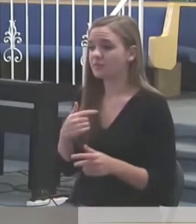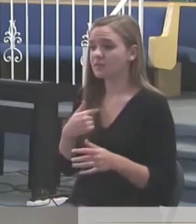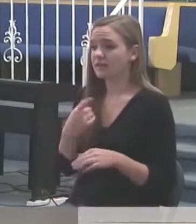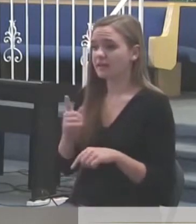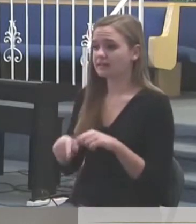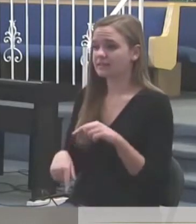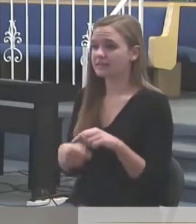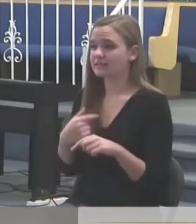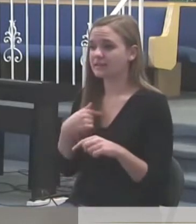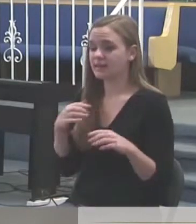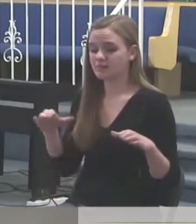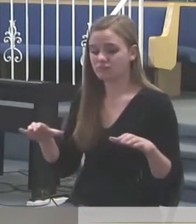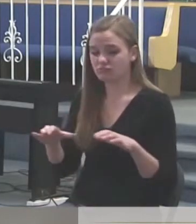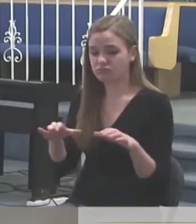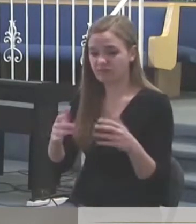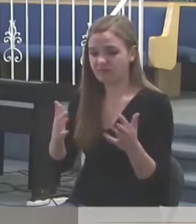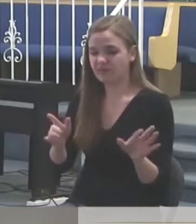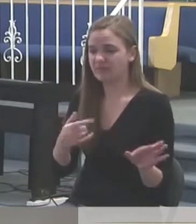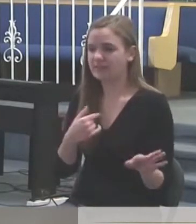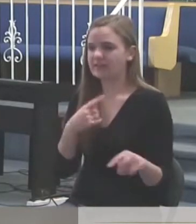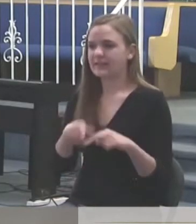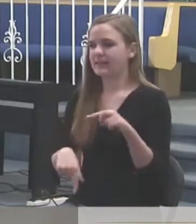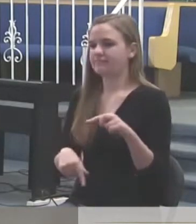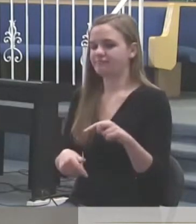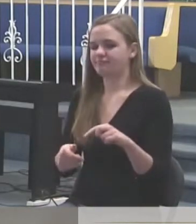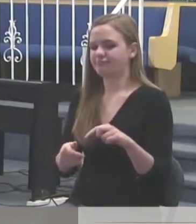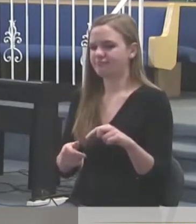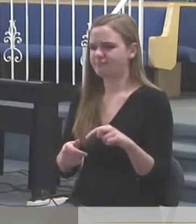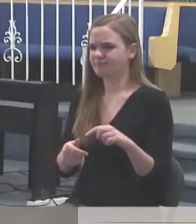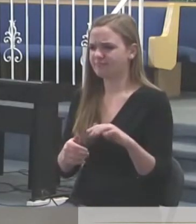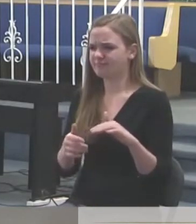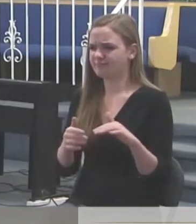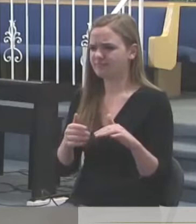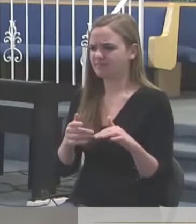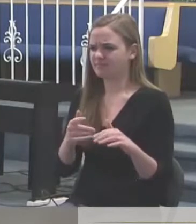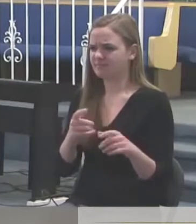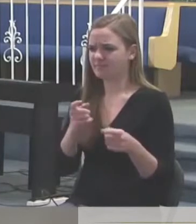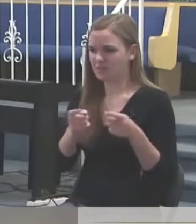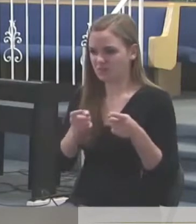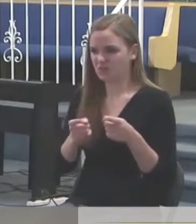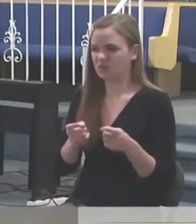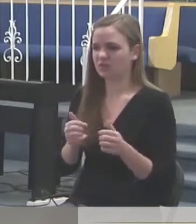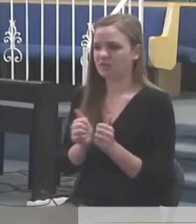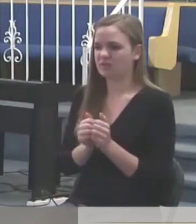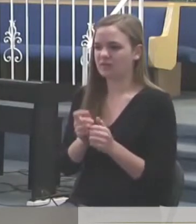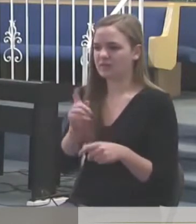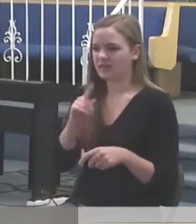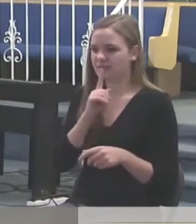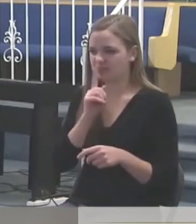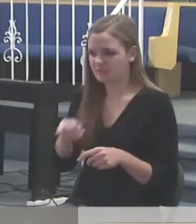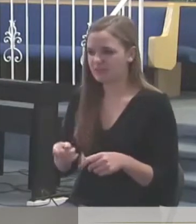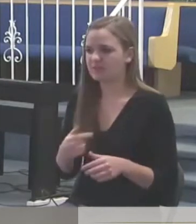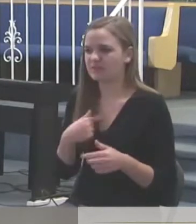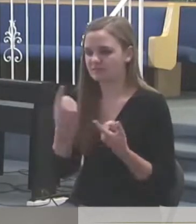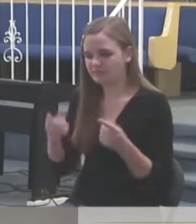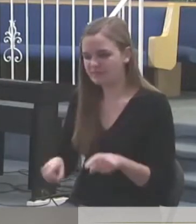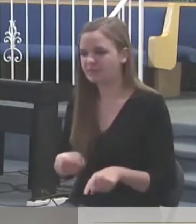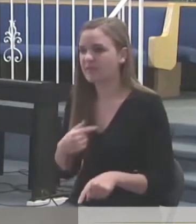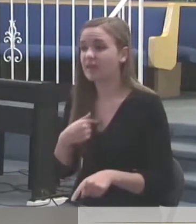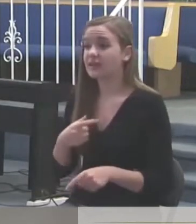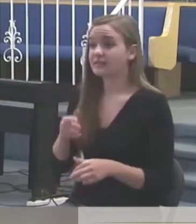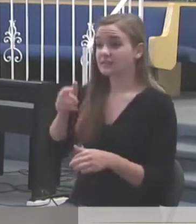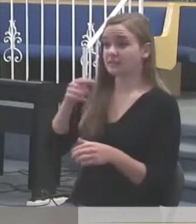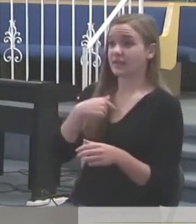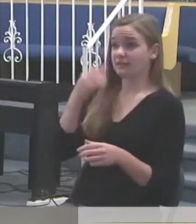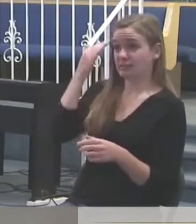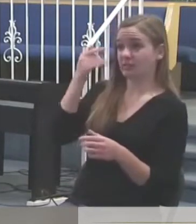happen. I have to deal with this. I have to just come out and deal with it because it's real. It happened, and I know God's going to judge it. I